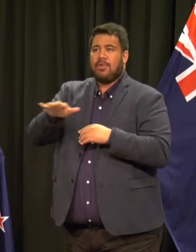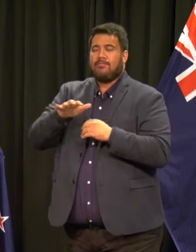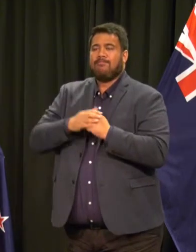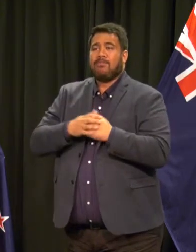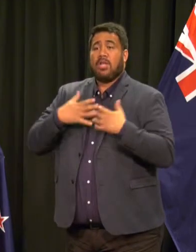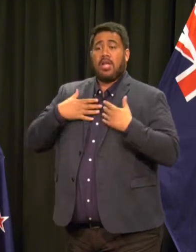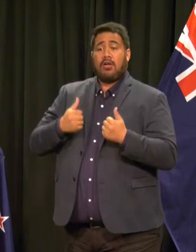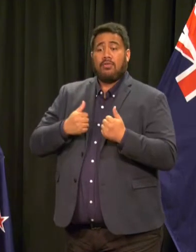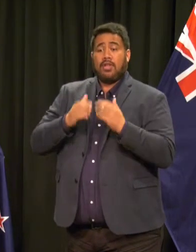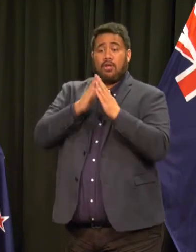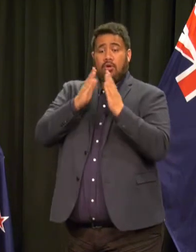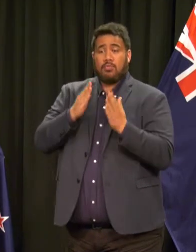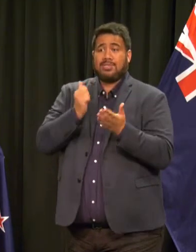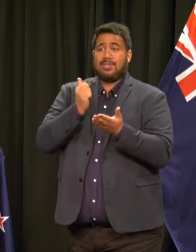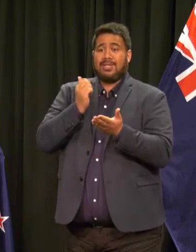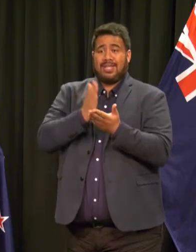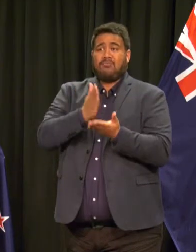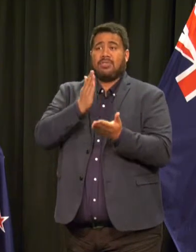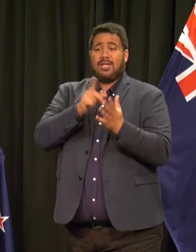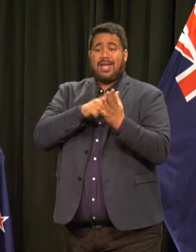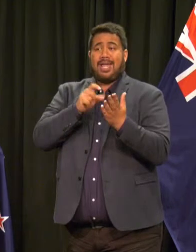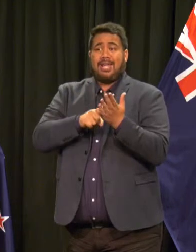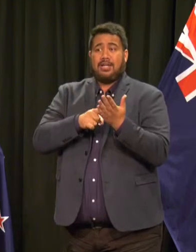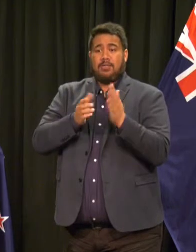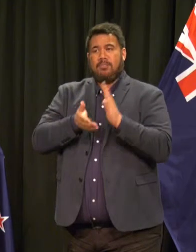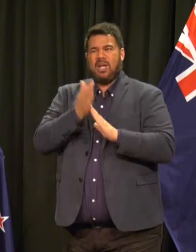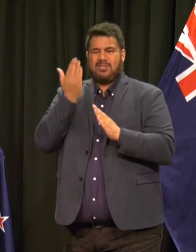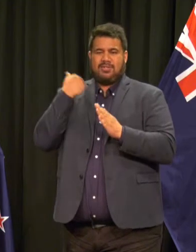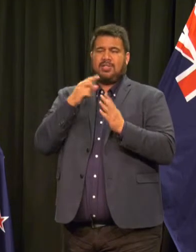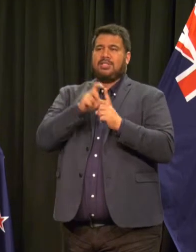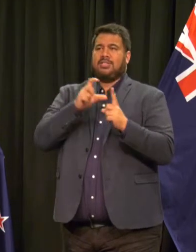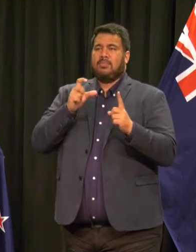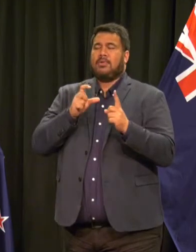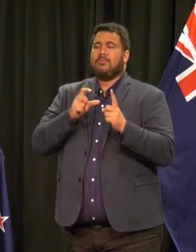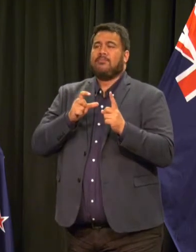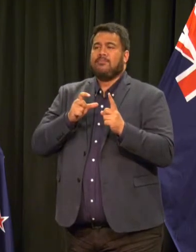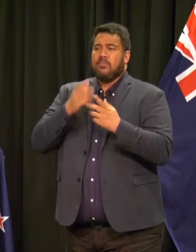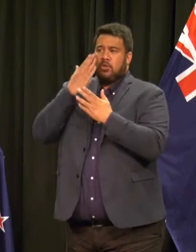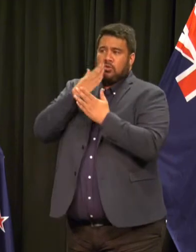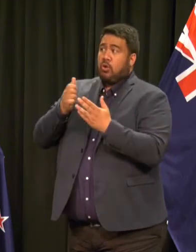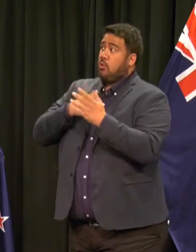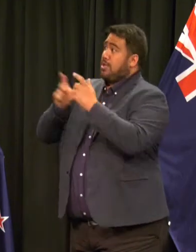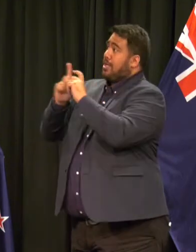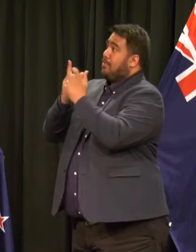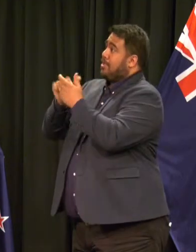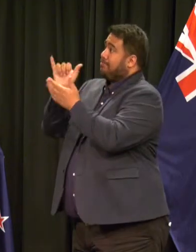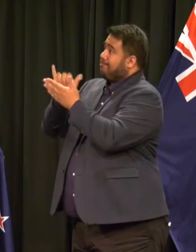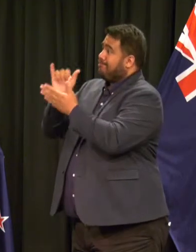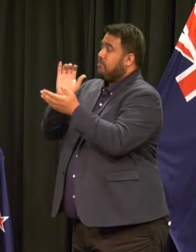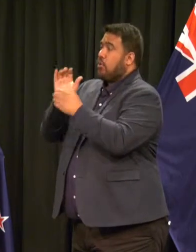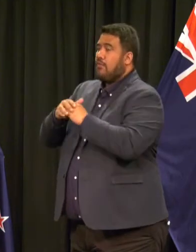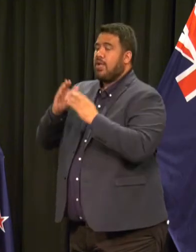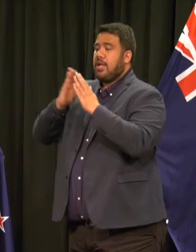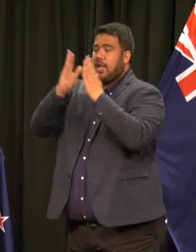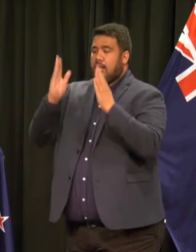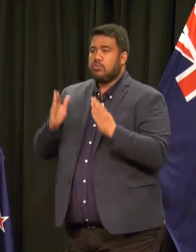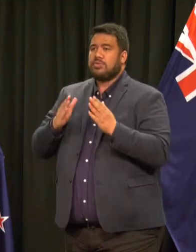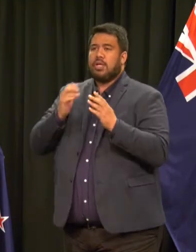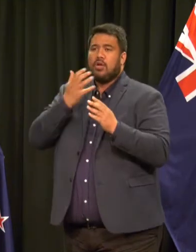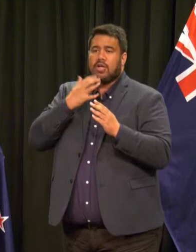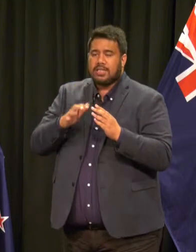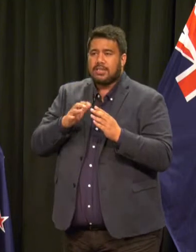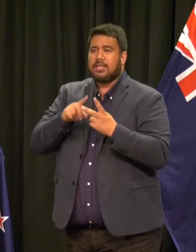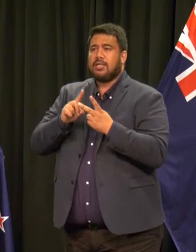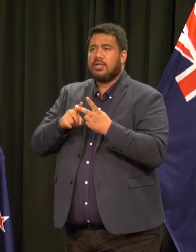Homes Guarantees Act passed in December means standards approved by Cabinet today for heating, insulation, ventilation, moisture and